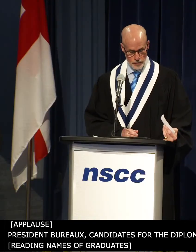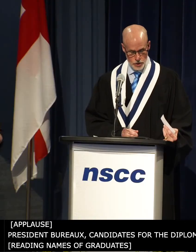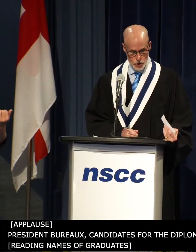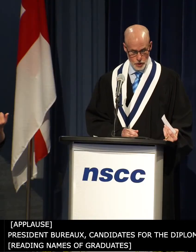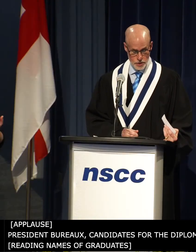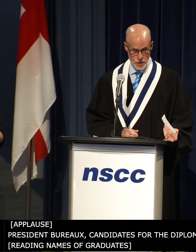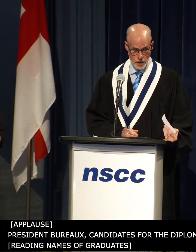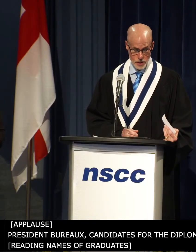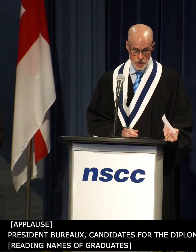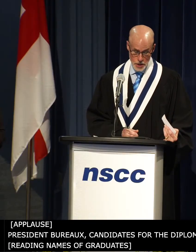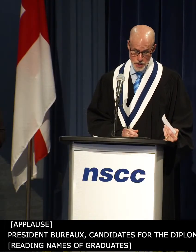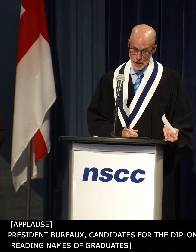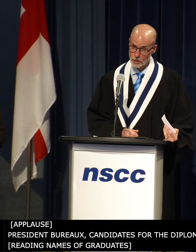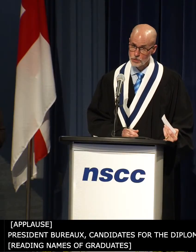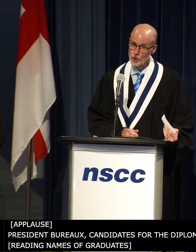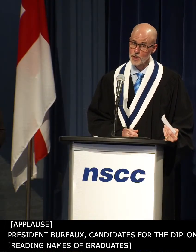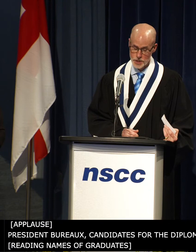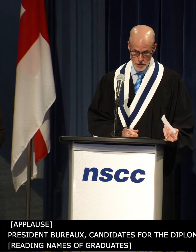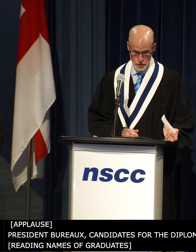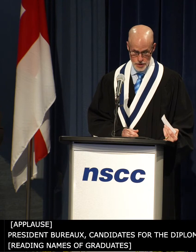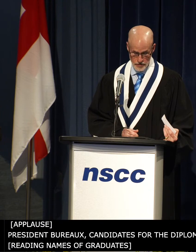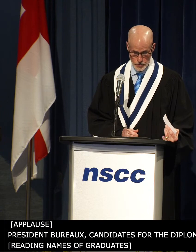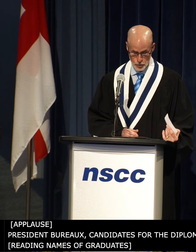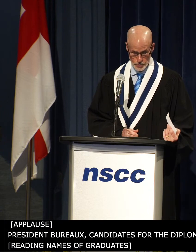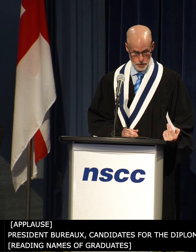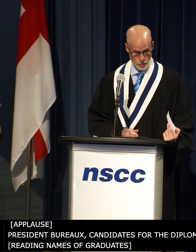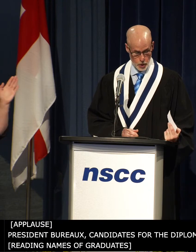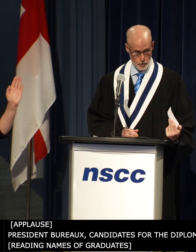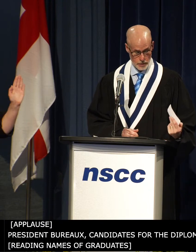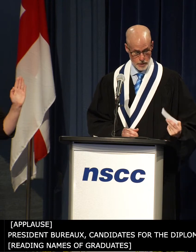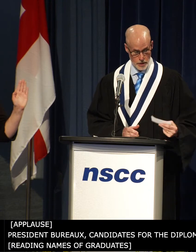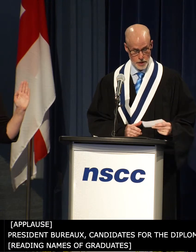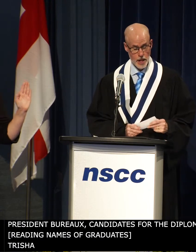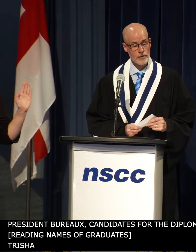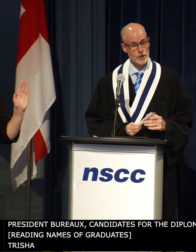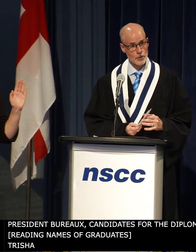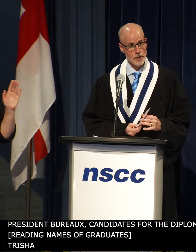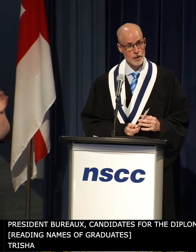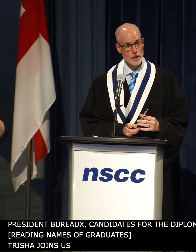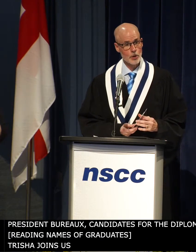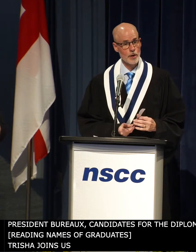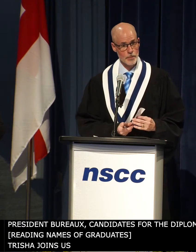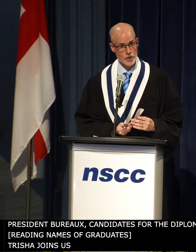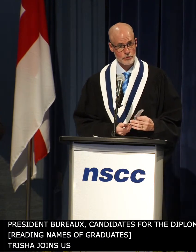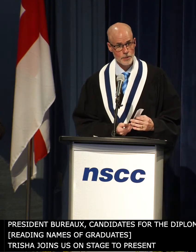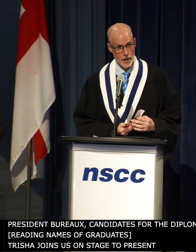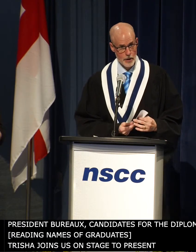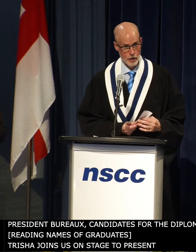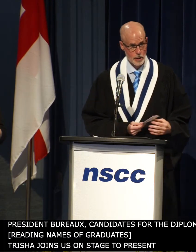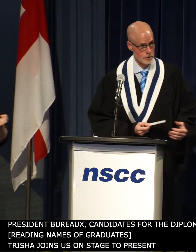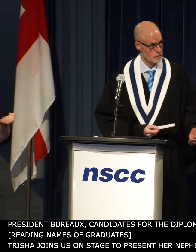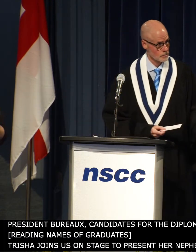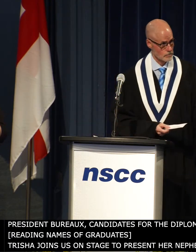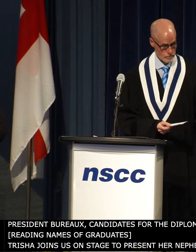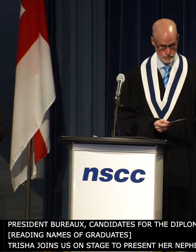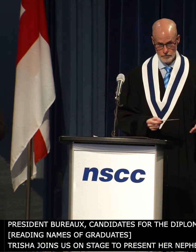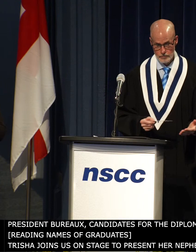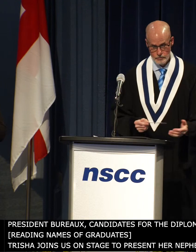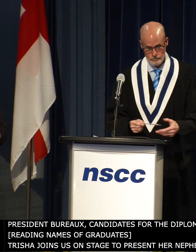Tricia Donovan joins us on stage now to present her nephew with the Diploma in Heavy Duty Equipment Repair.